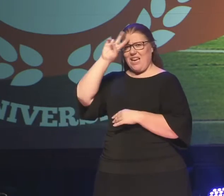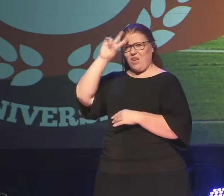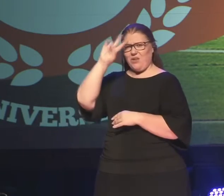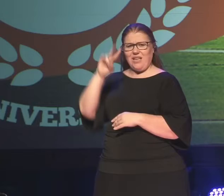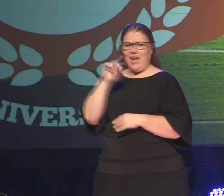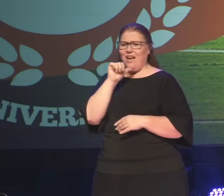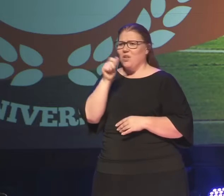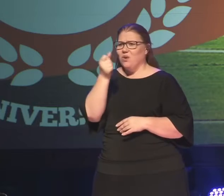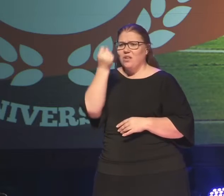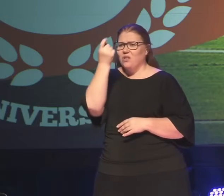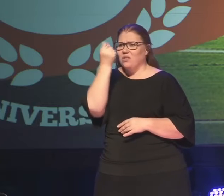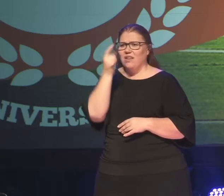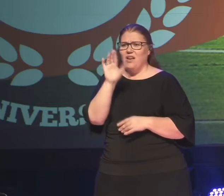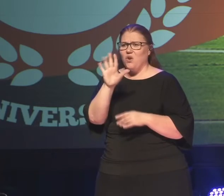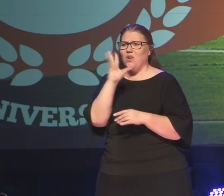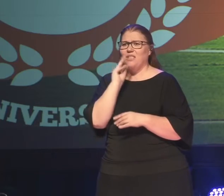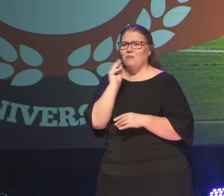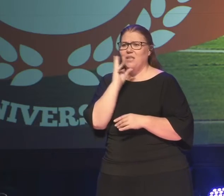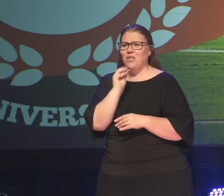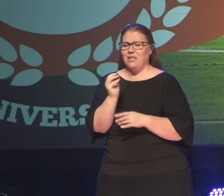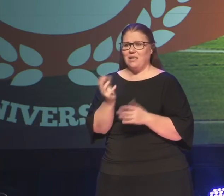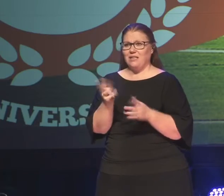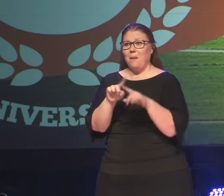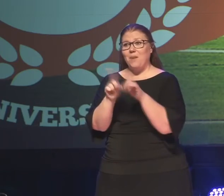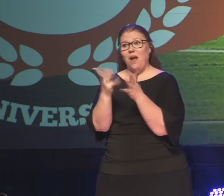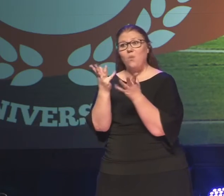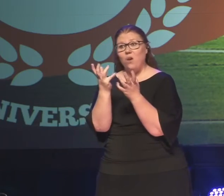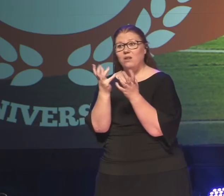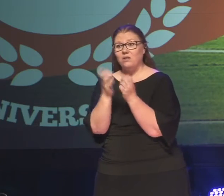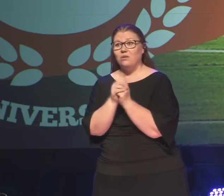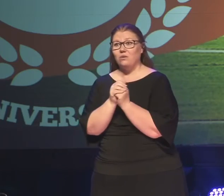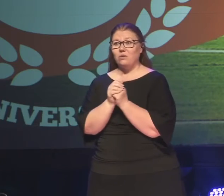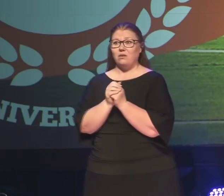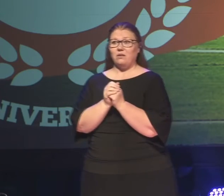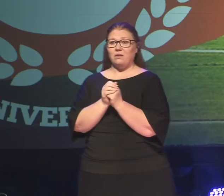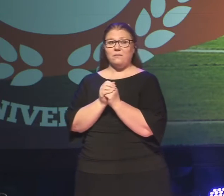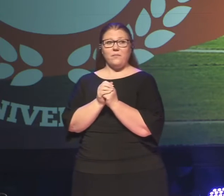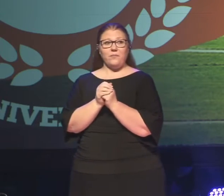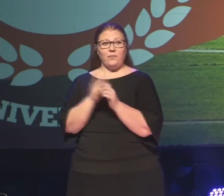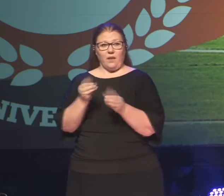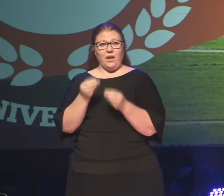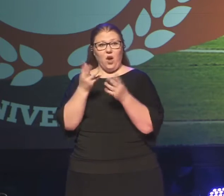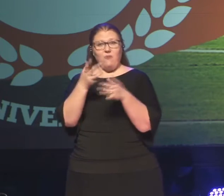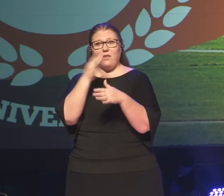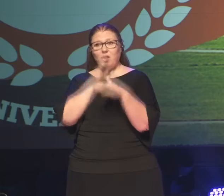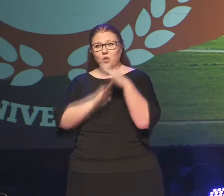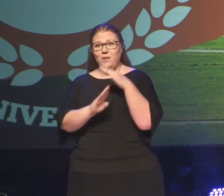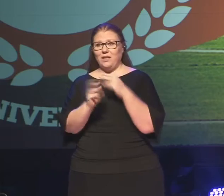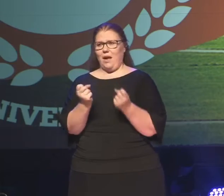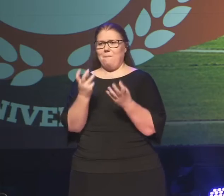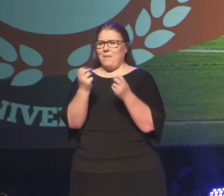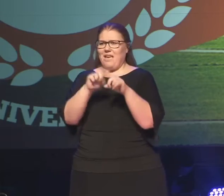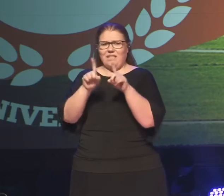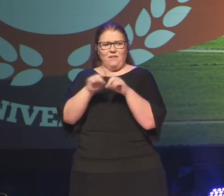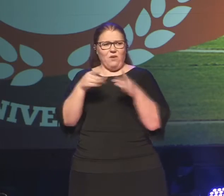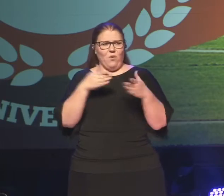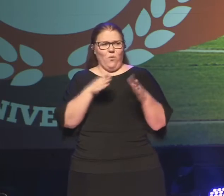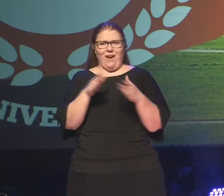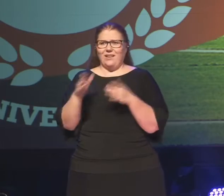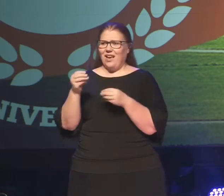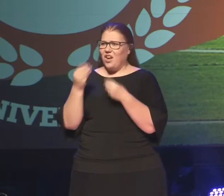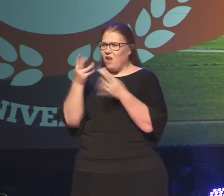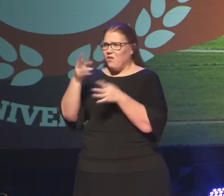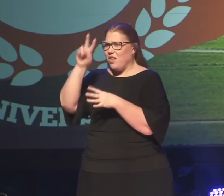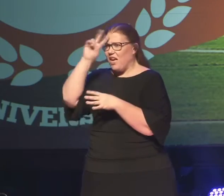don't understand your experience, but I want to. And I can offer that humility in lots of ways. I can offer that ignorance